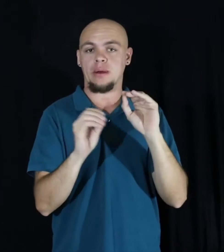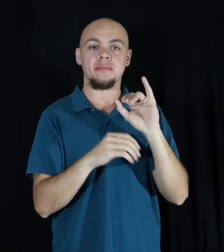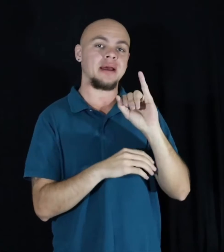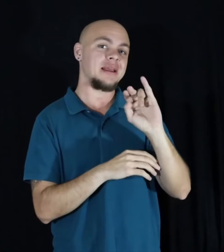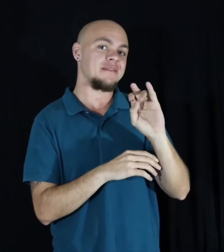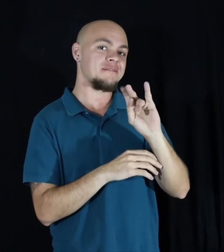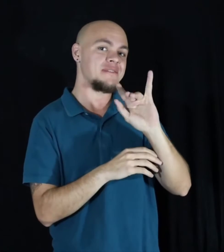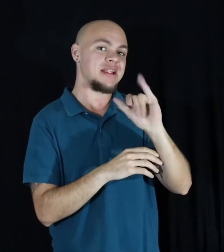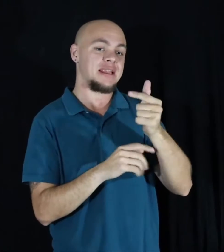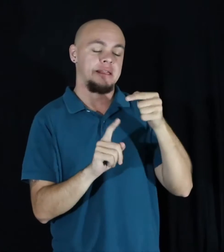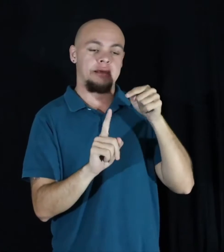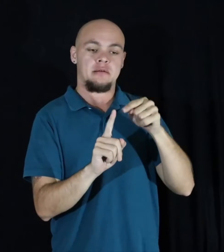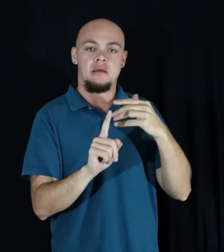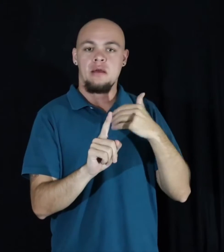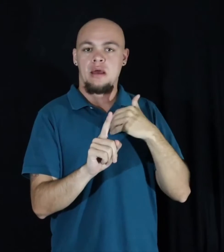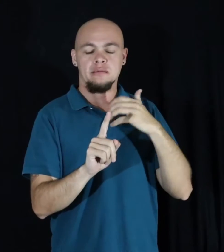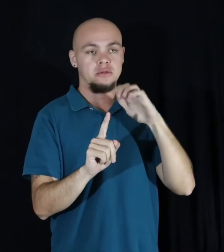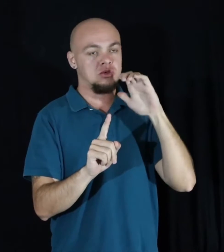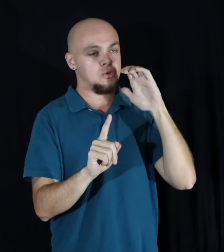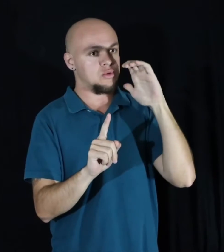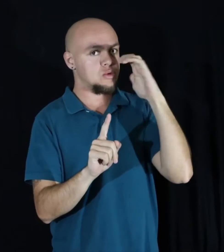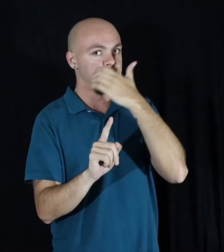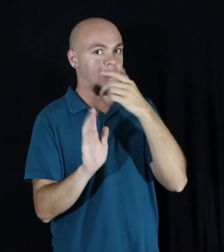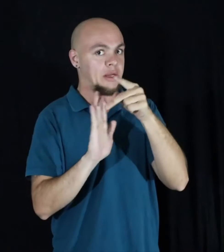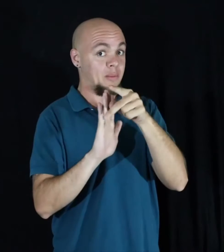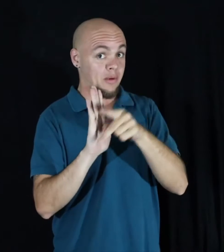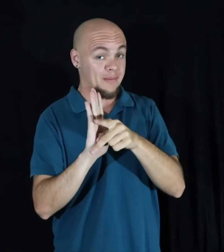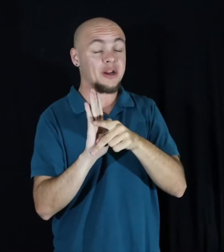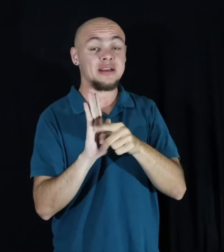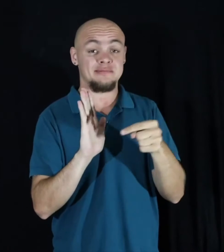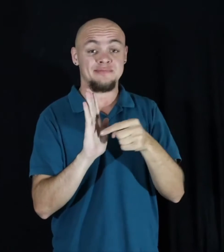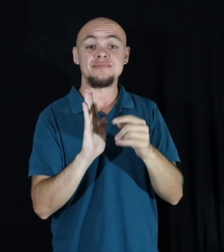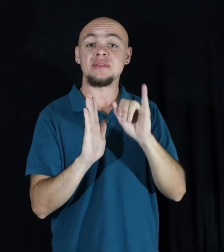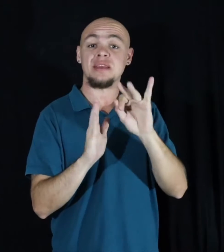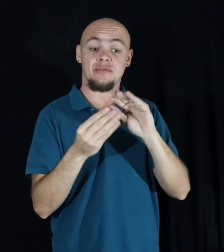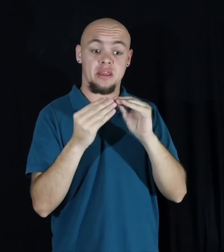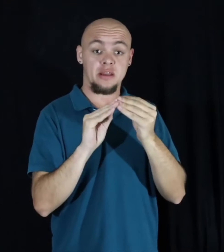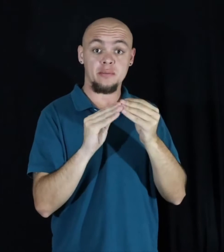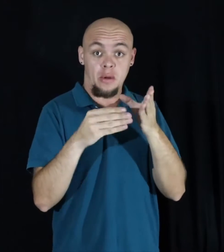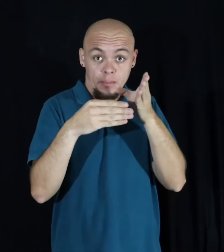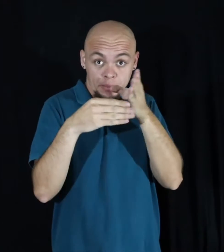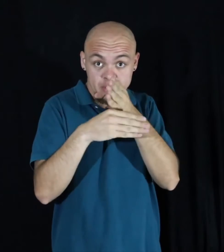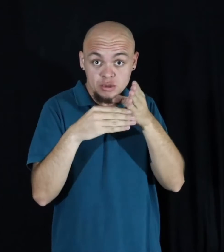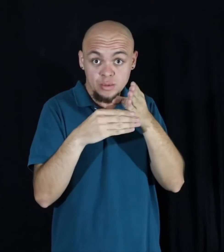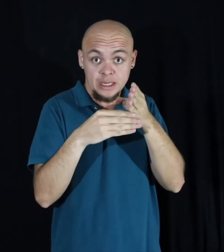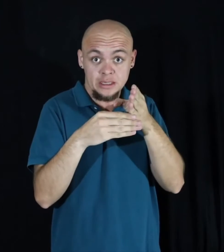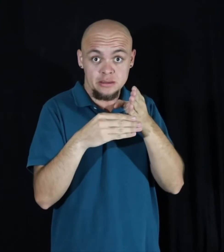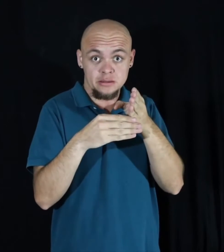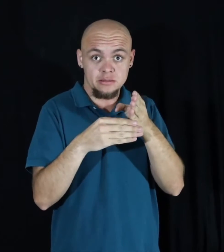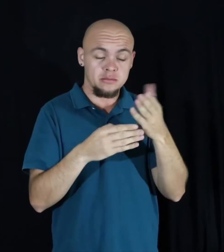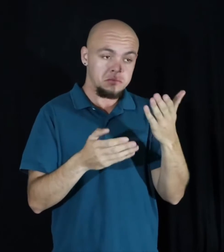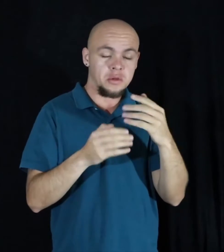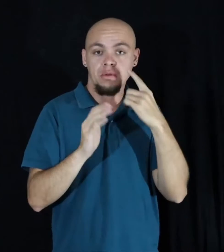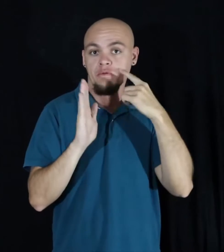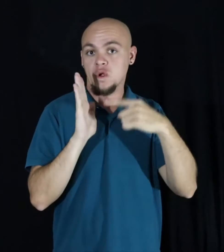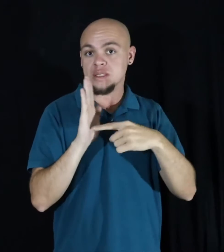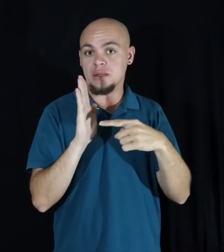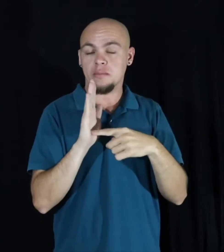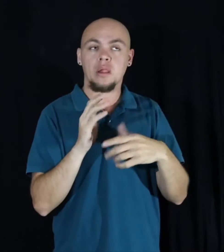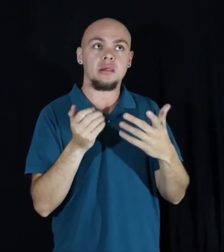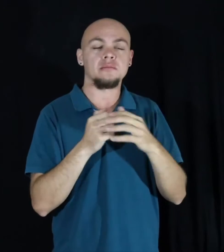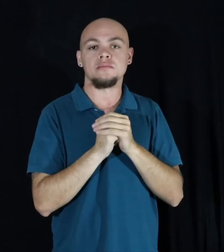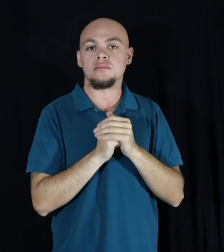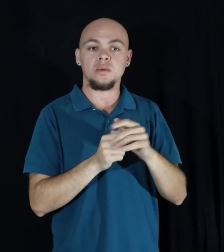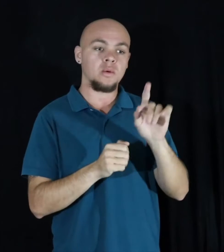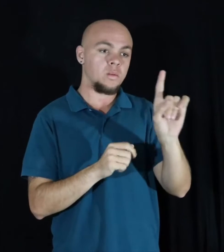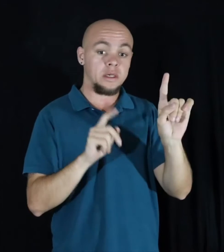have these crazy, strange properties. If you take the numbers between the whole numbers, take, for example, the numbers between